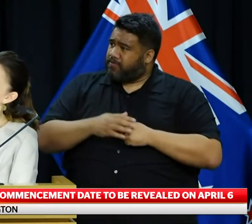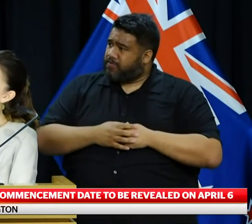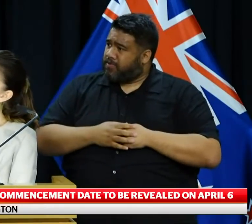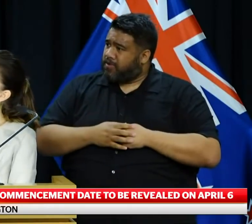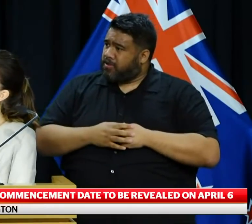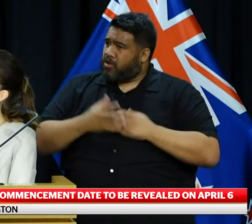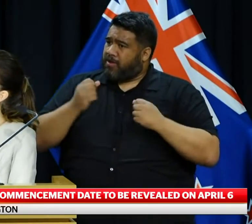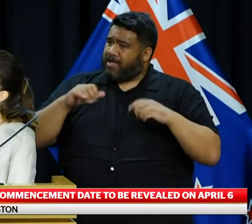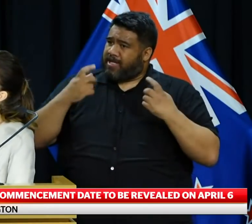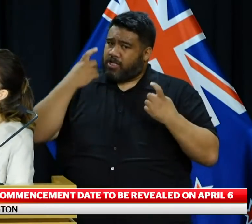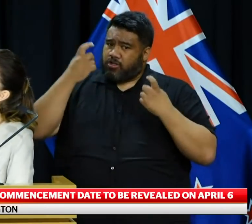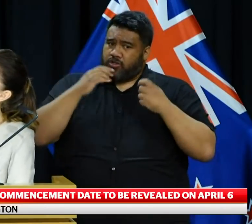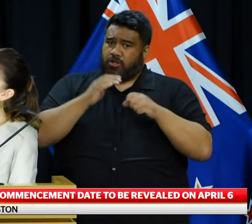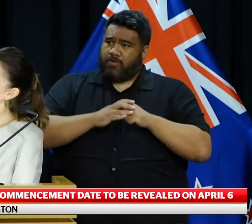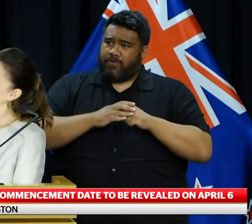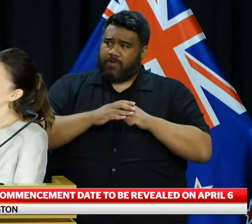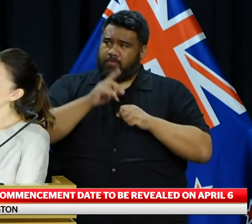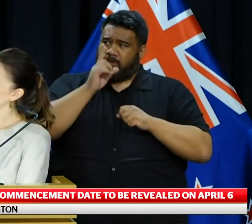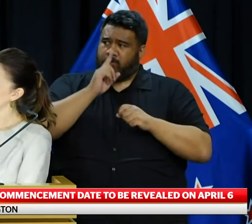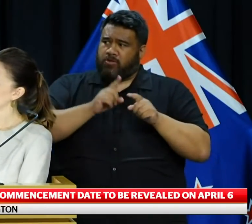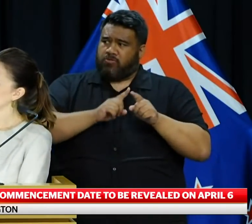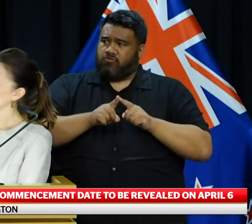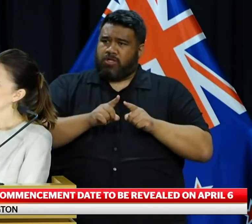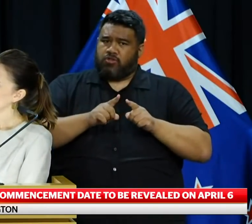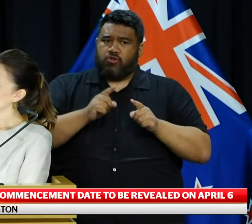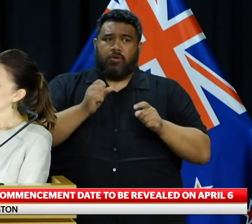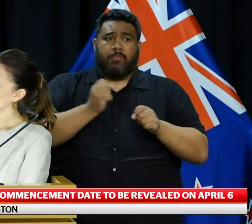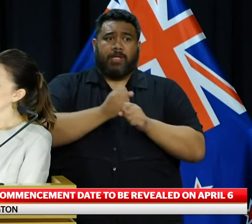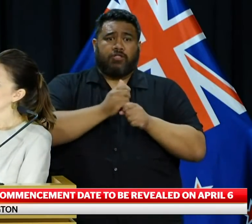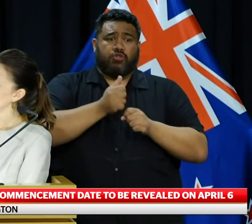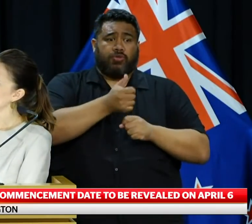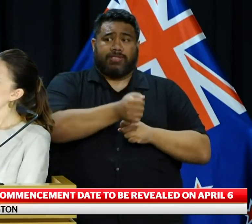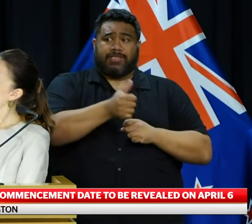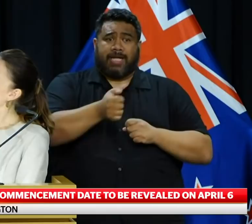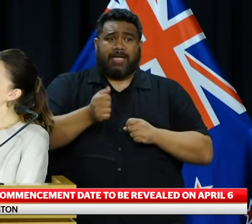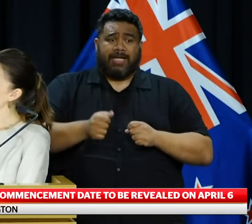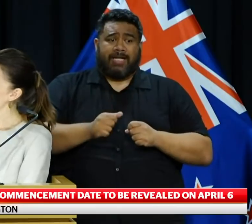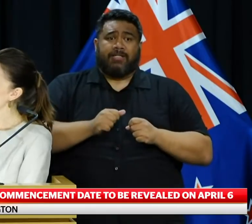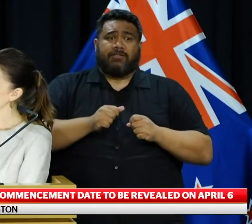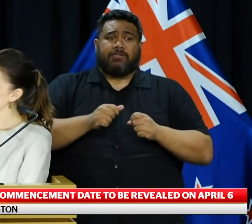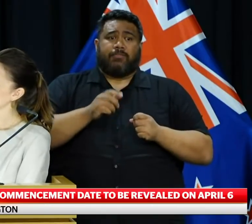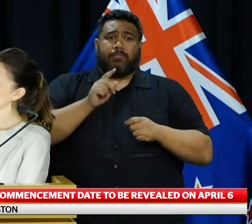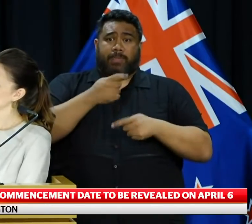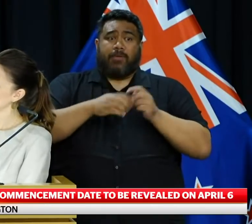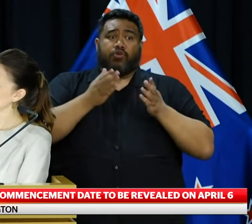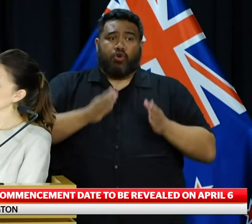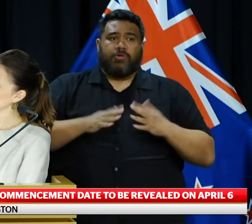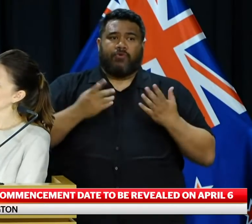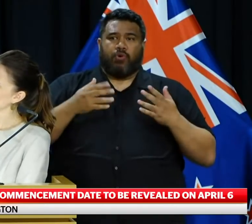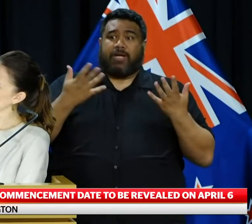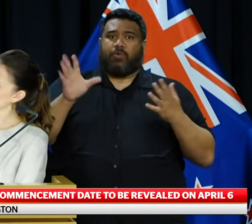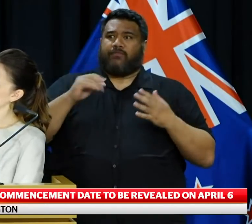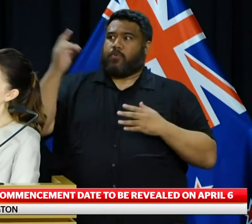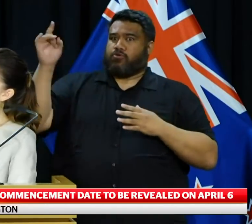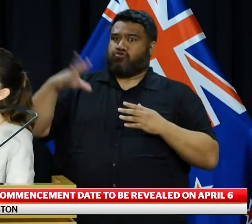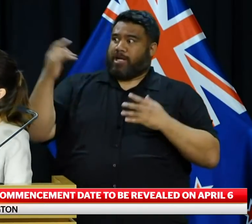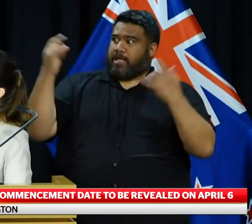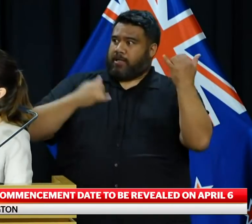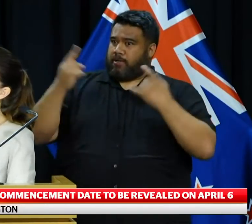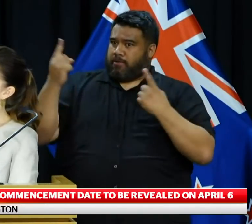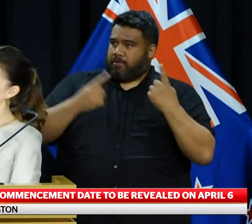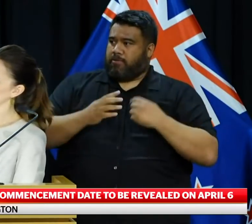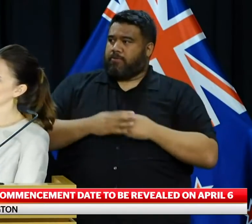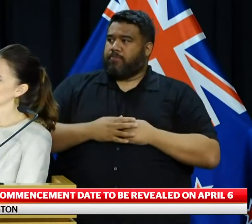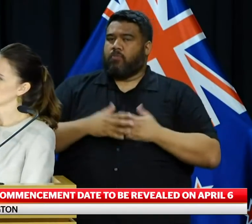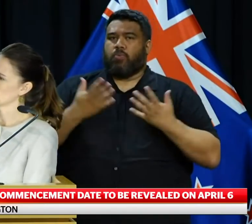there any concerns raised by a potential attempt to mandate scanning by Australian visitors? Yeah, I don't have that level of detail around what it would